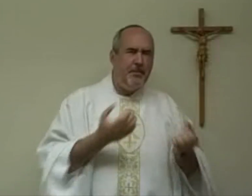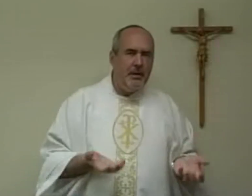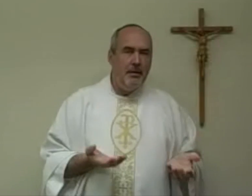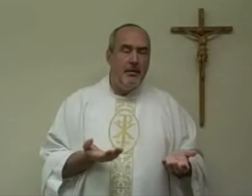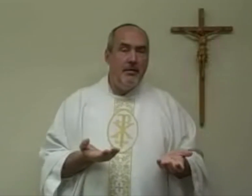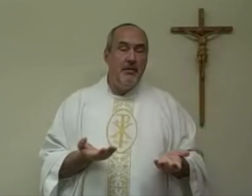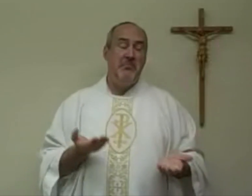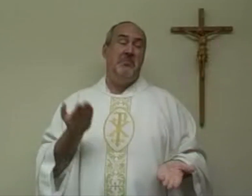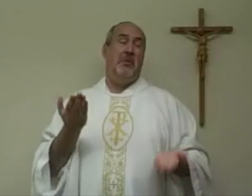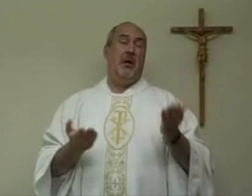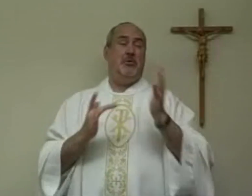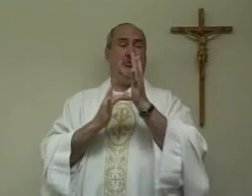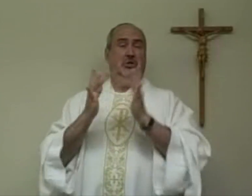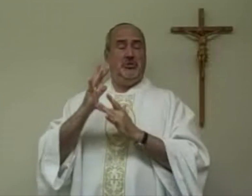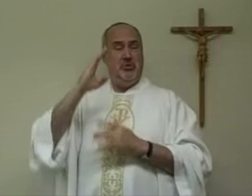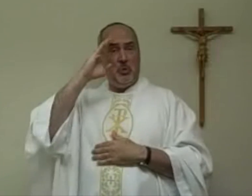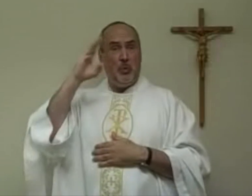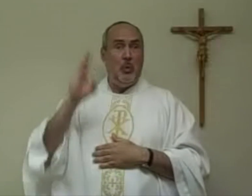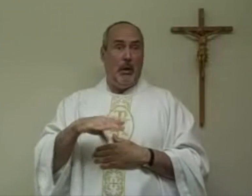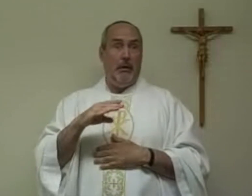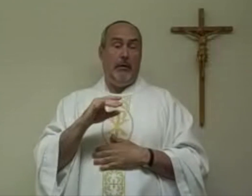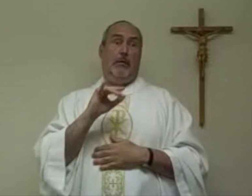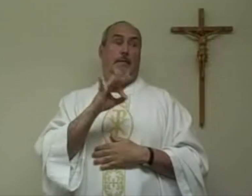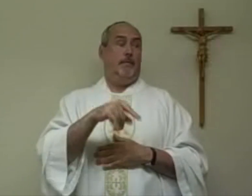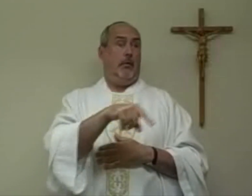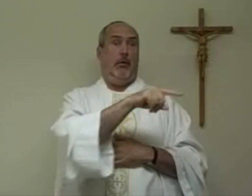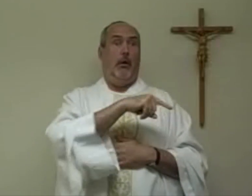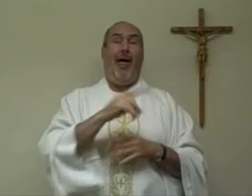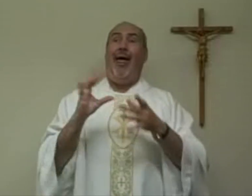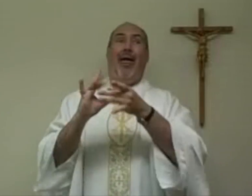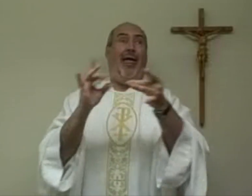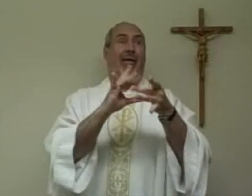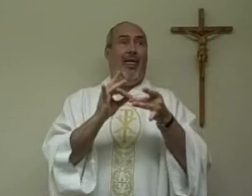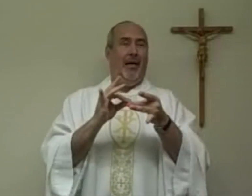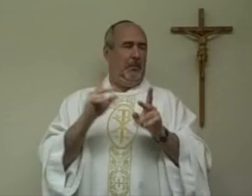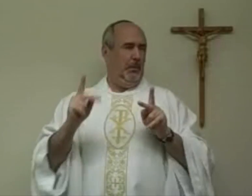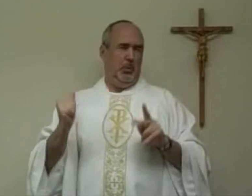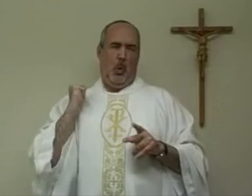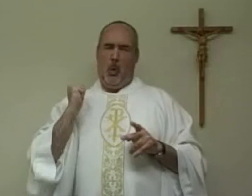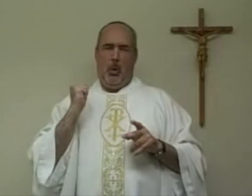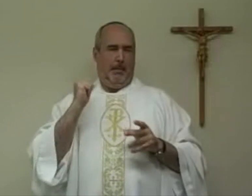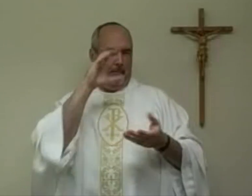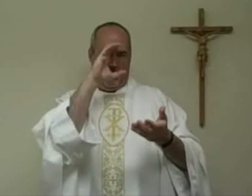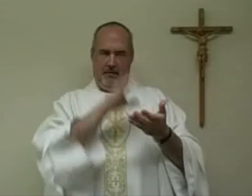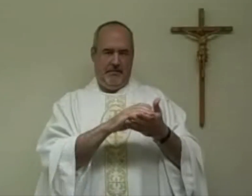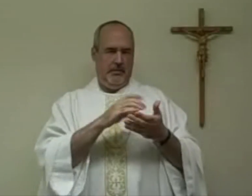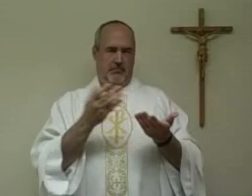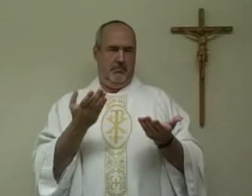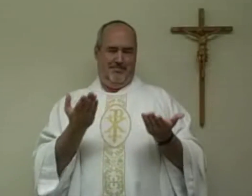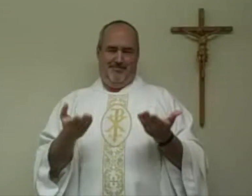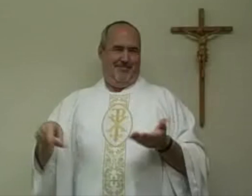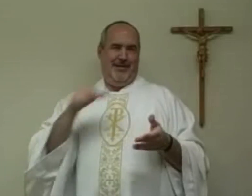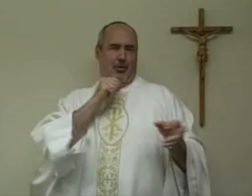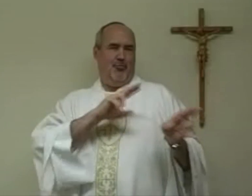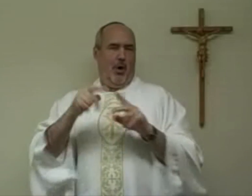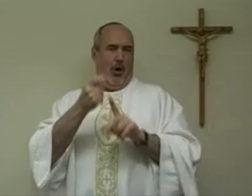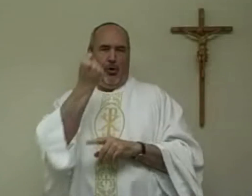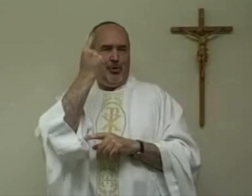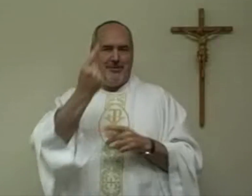had risen. And I think maybe Jesus did this because He knew that if they went off and told